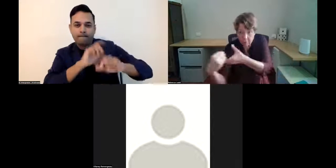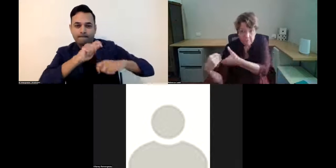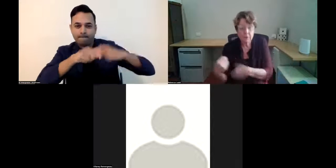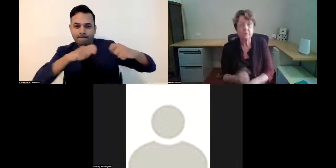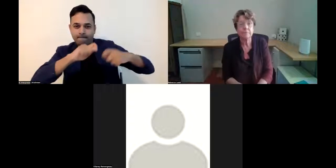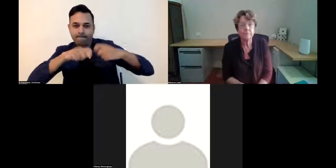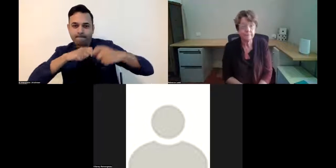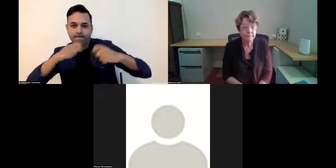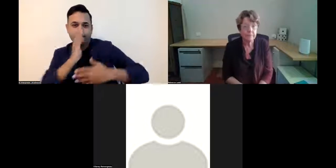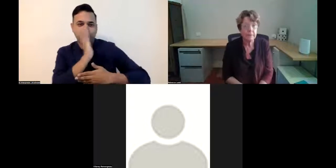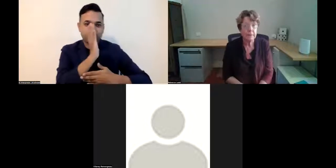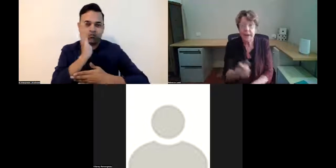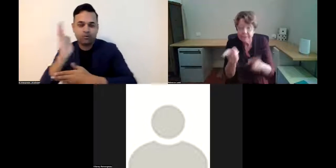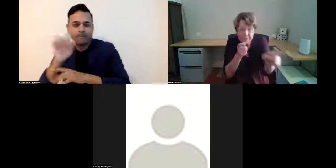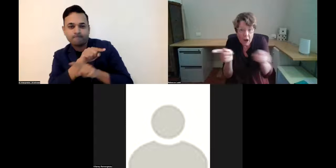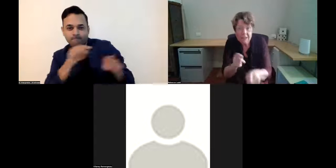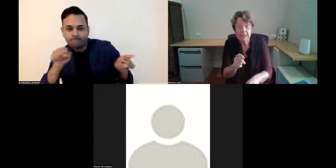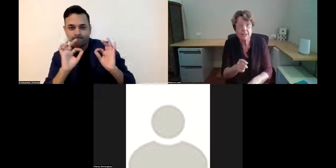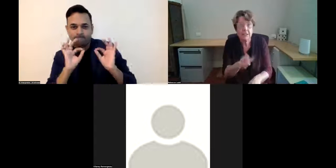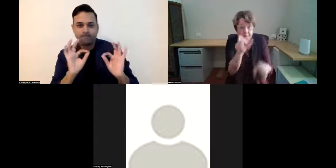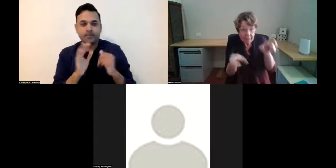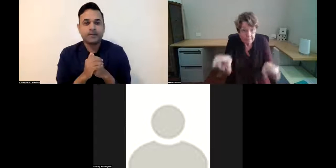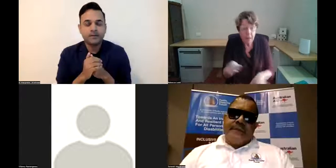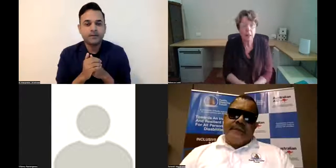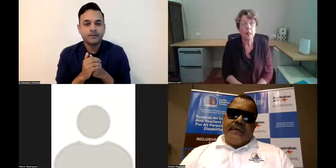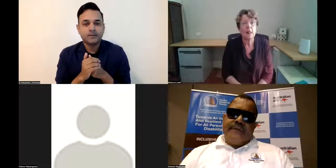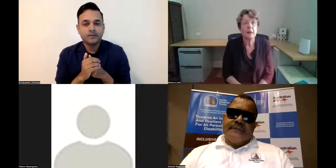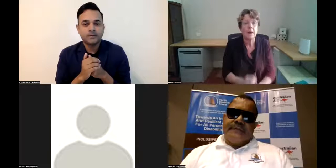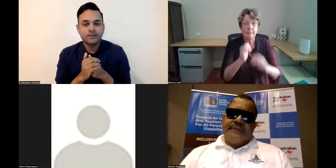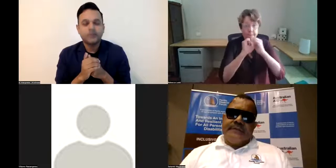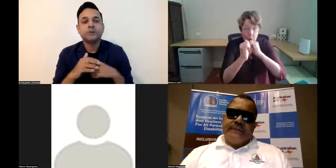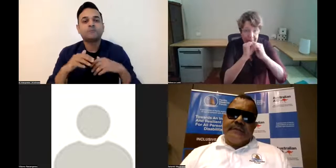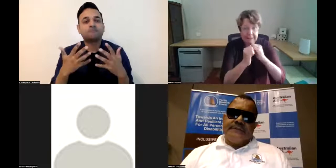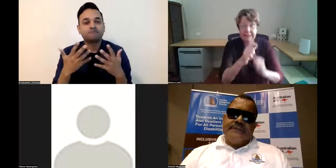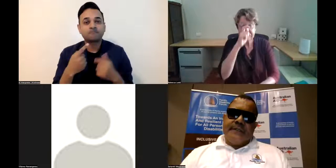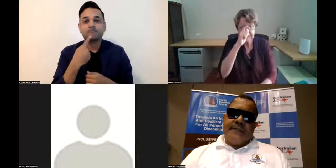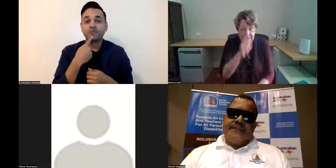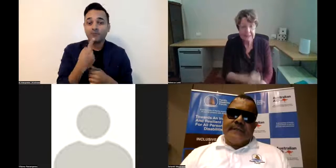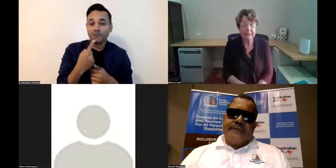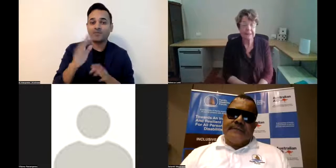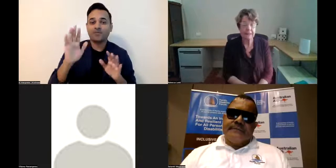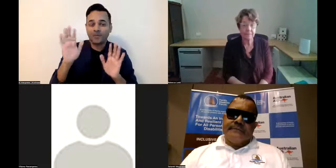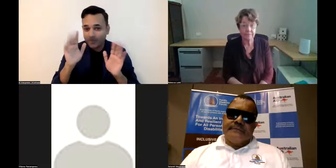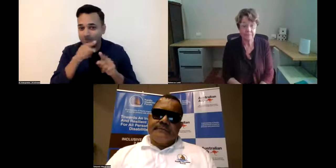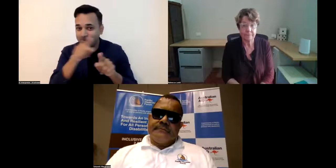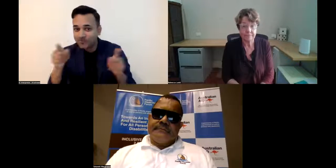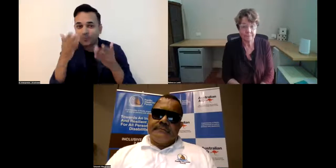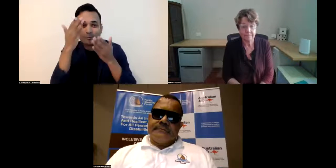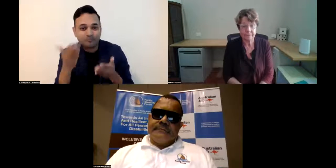guests and brothers and sisters with disabilities, we have some official statements to be shared at this summit.